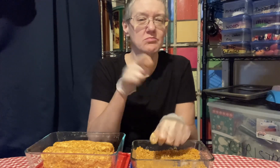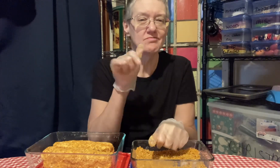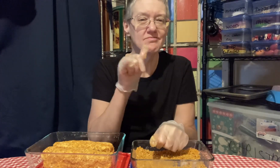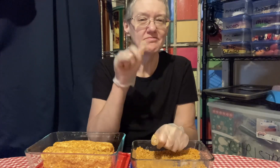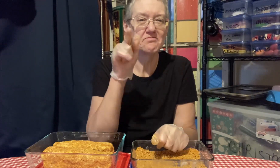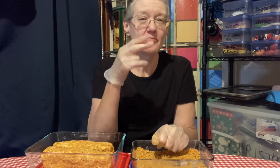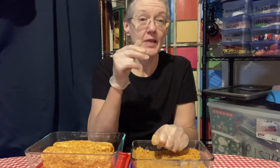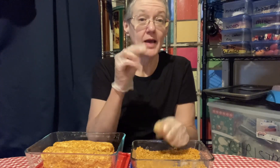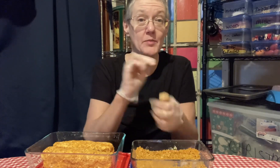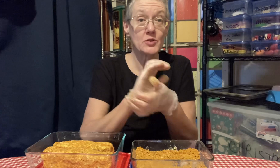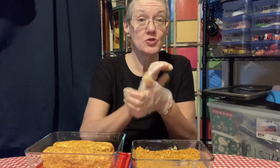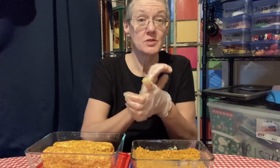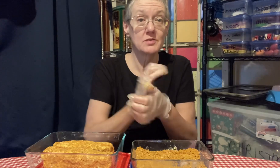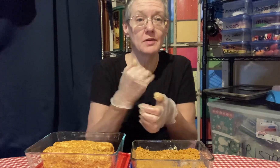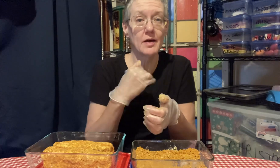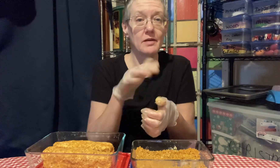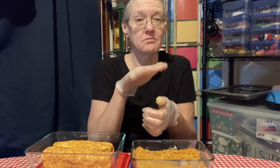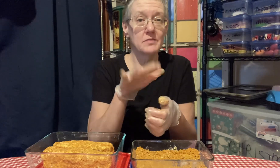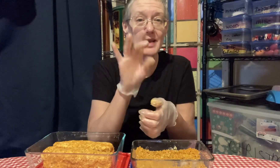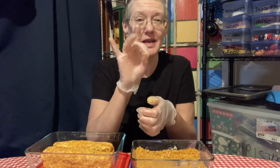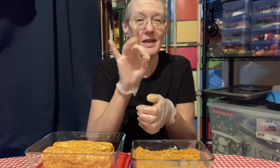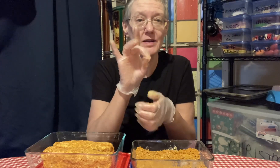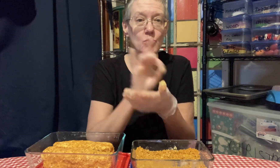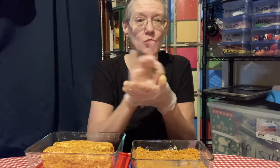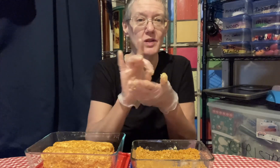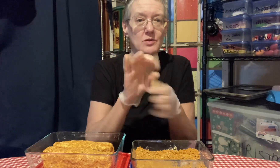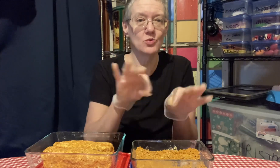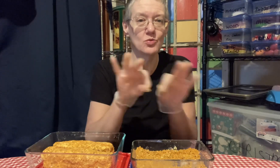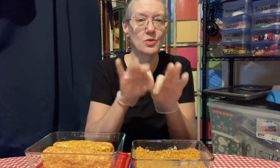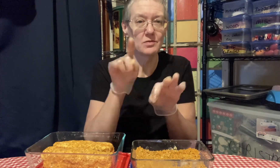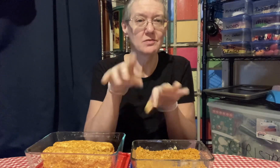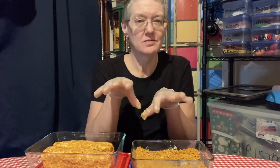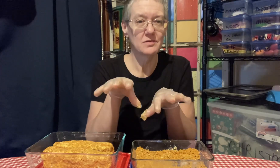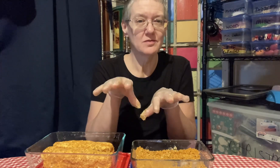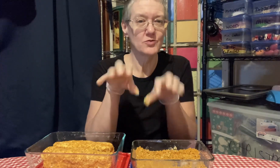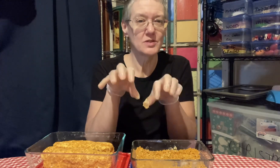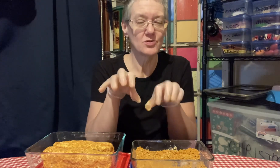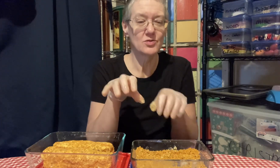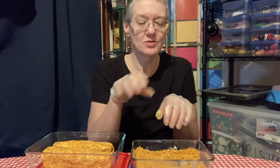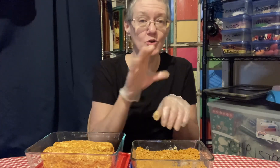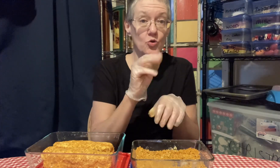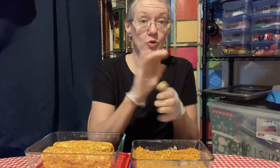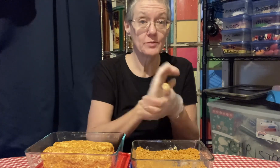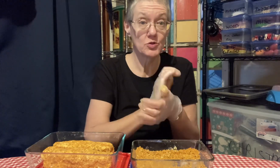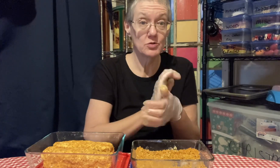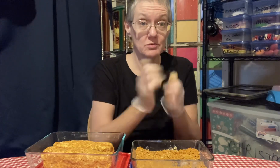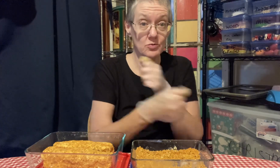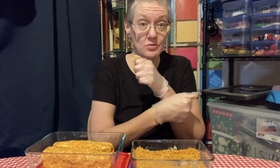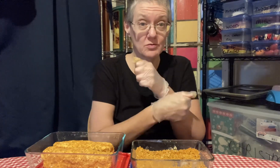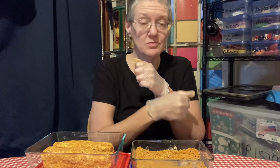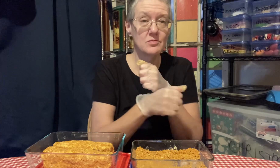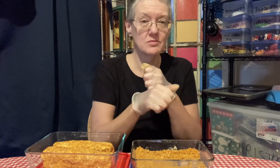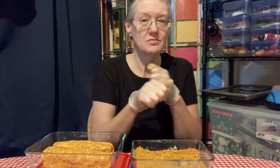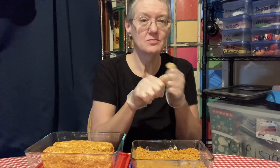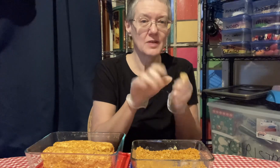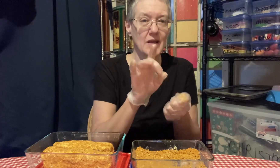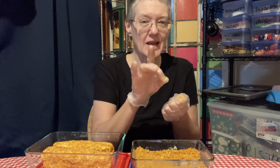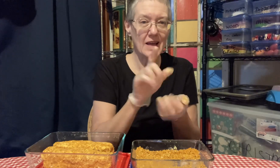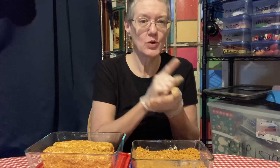last. Like the ham and cheese cracker kits, I have 8 weeks worth. Or the cream cheese